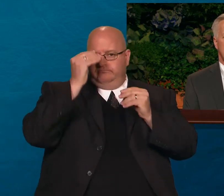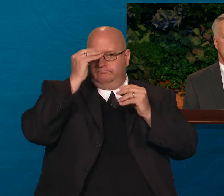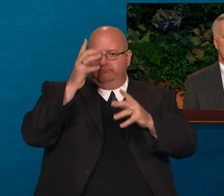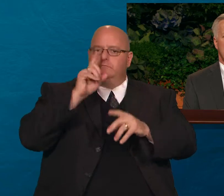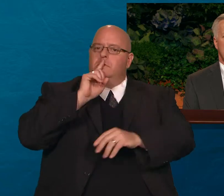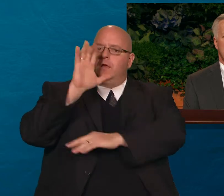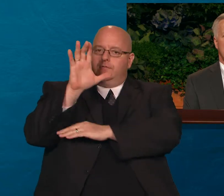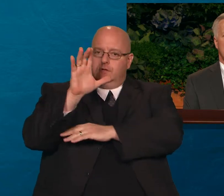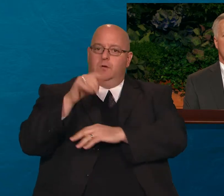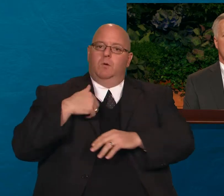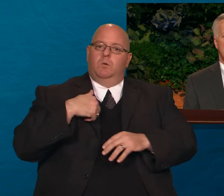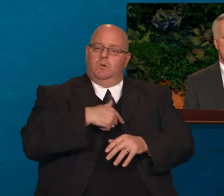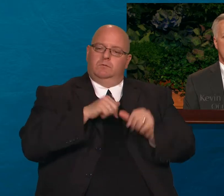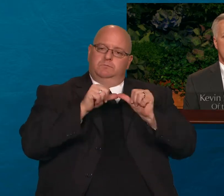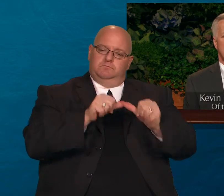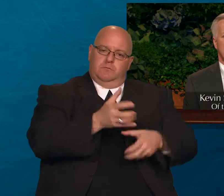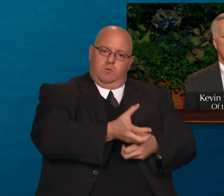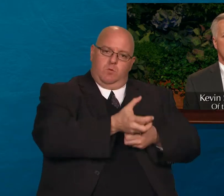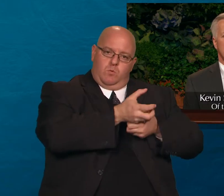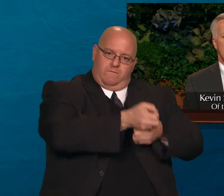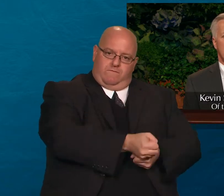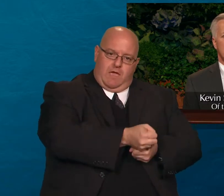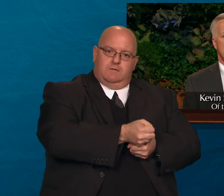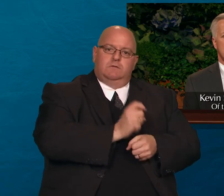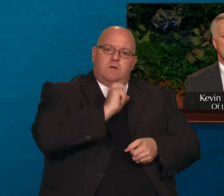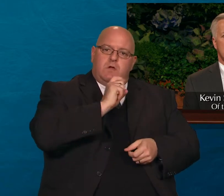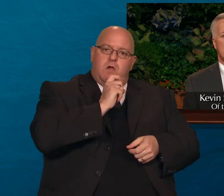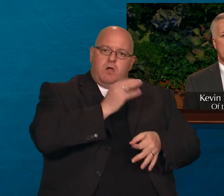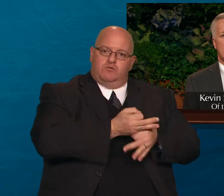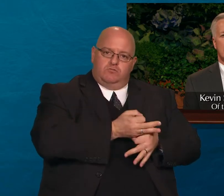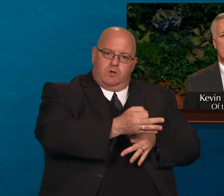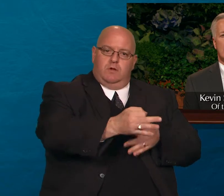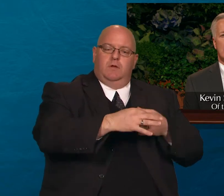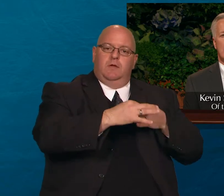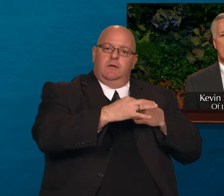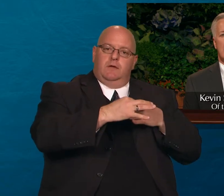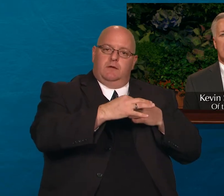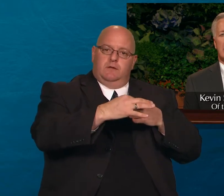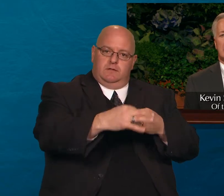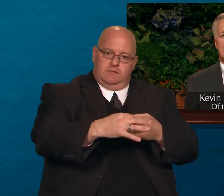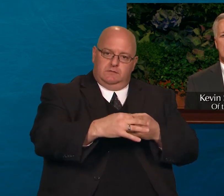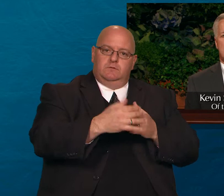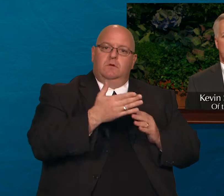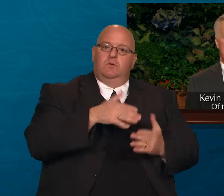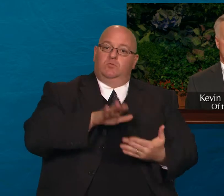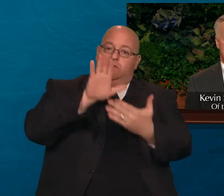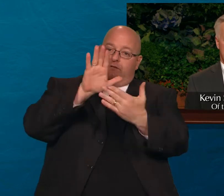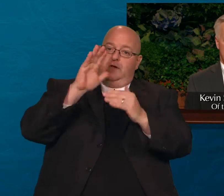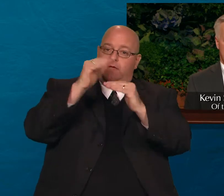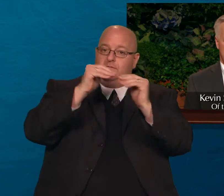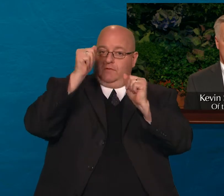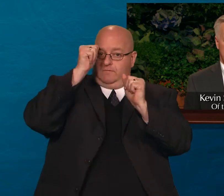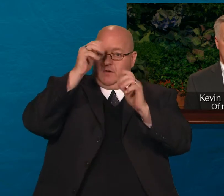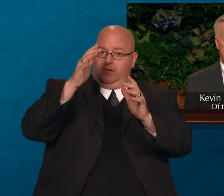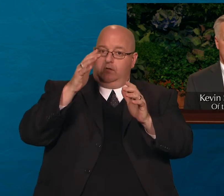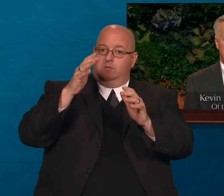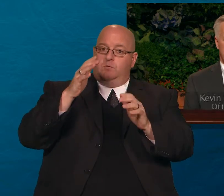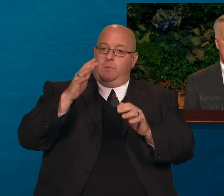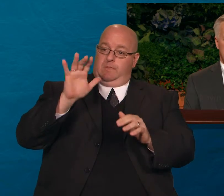covenants. May we continually hold fast to the iron rod that leads to the presence of our